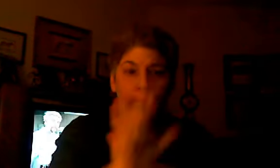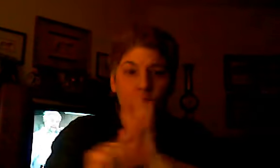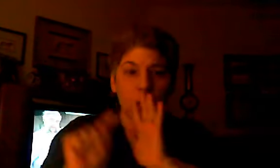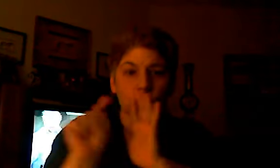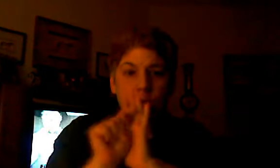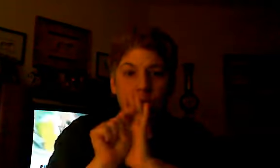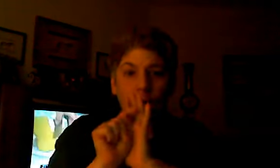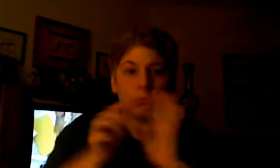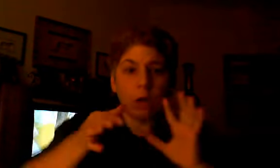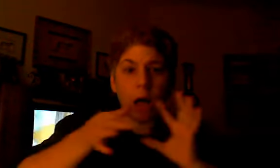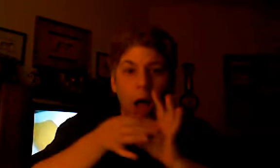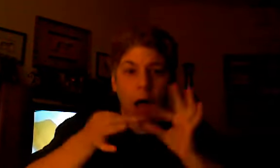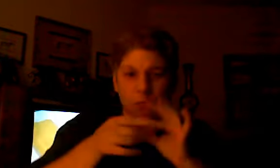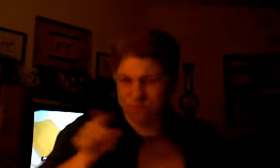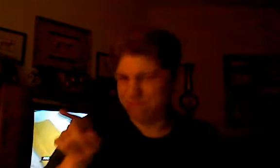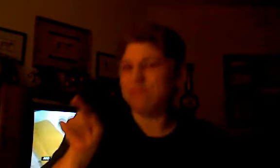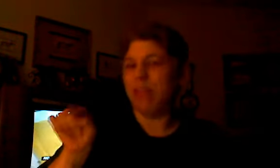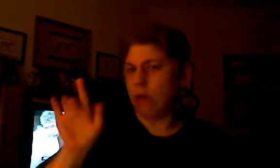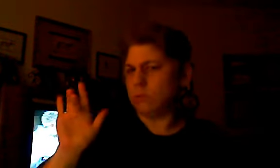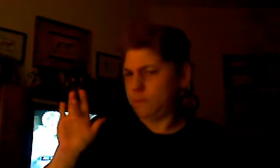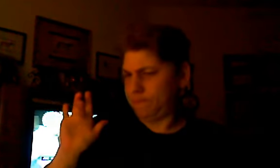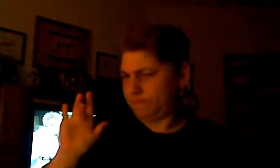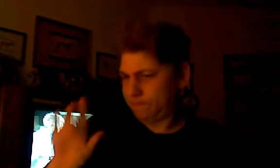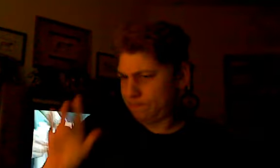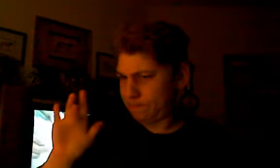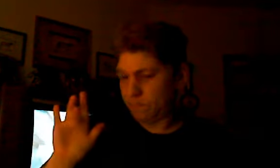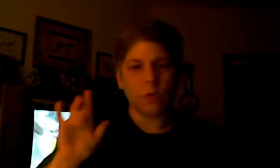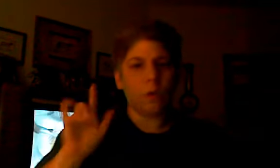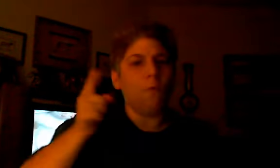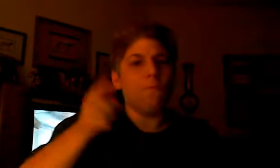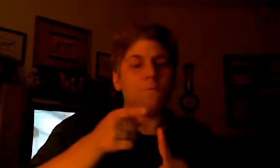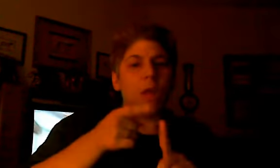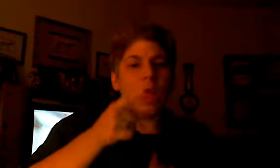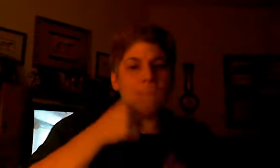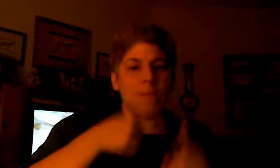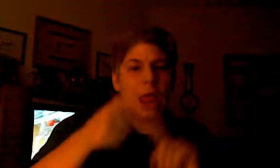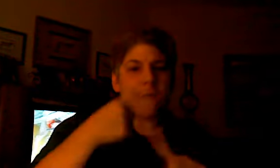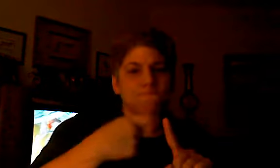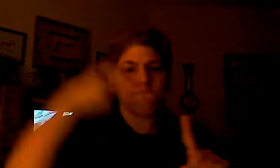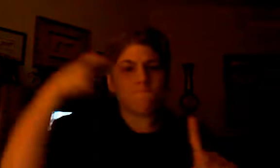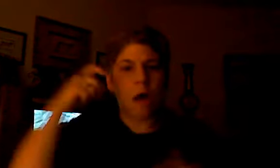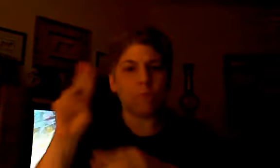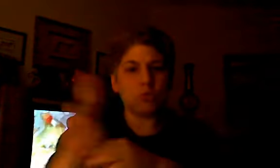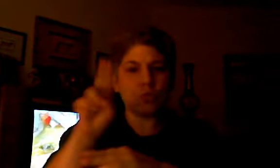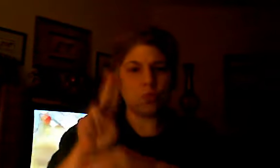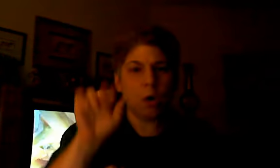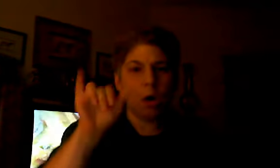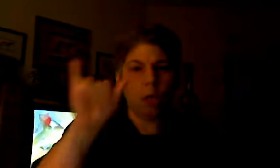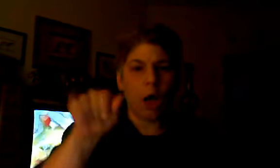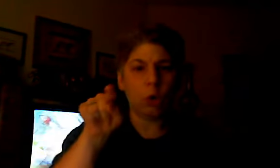hot pocket. Wow. And what do we serve with it? Salsa Criolla. It's sliced onion, olive oil, vinegar, and lime. Now you're ready.